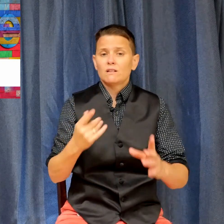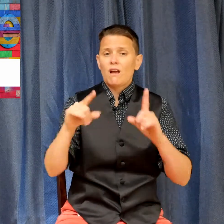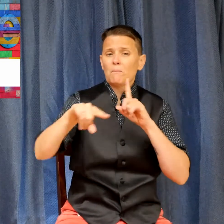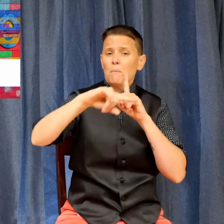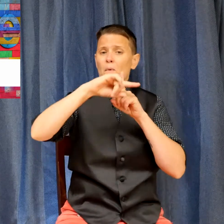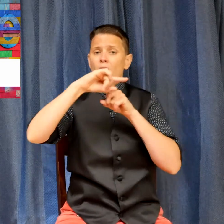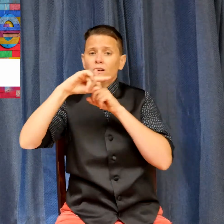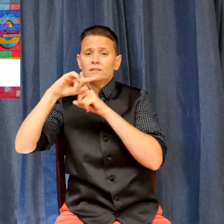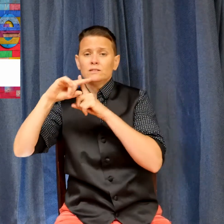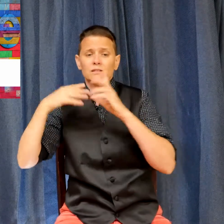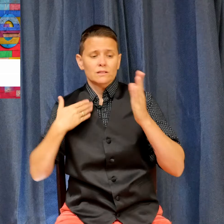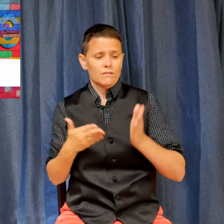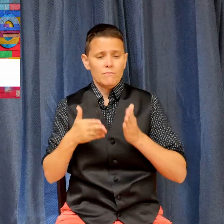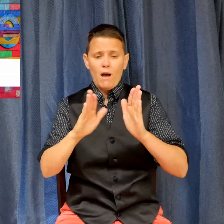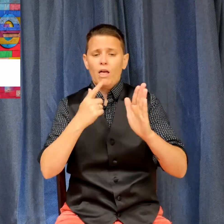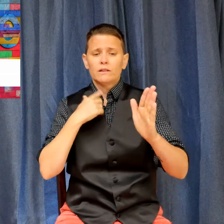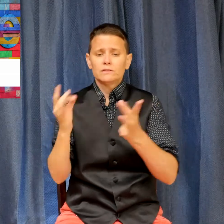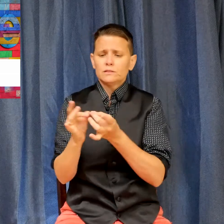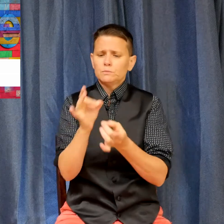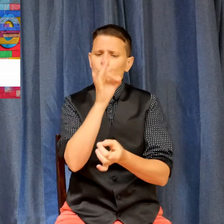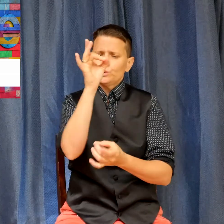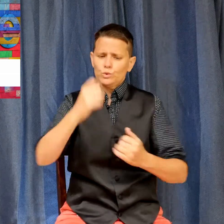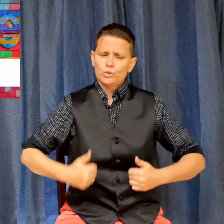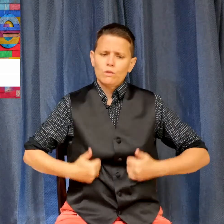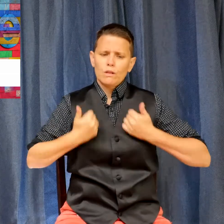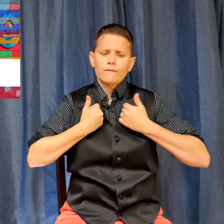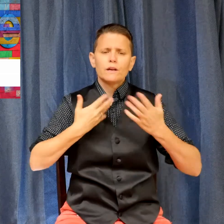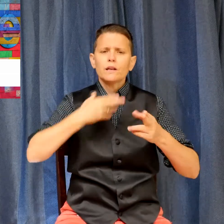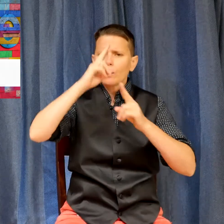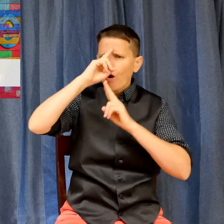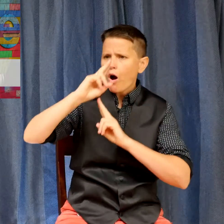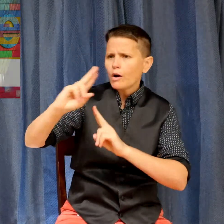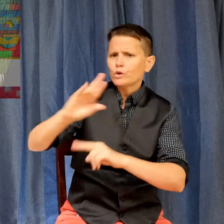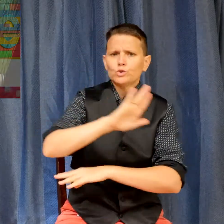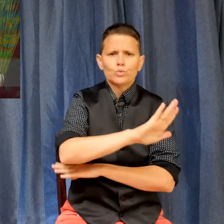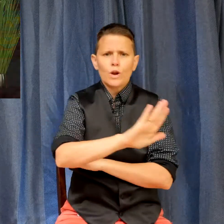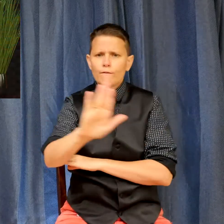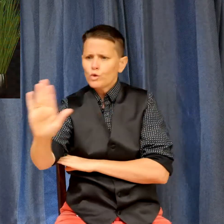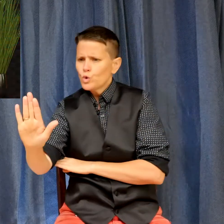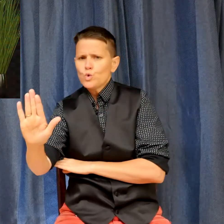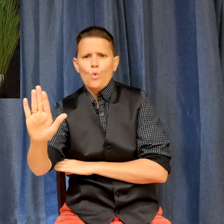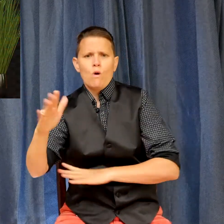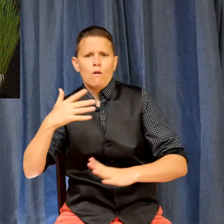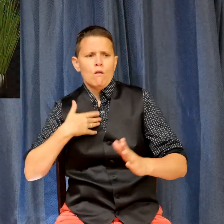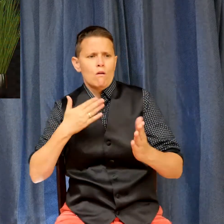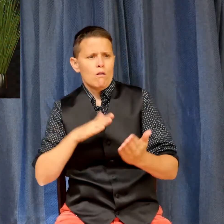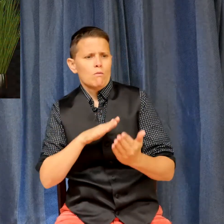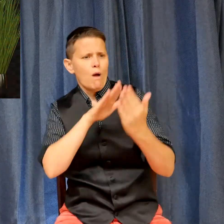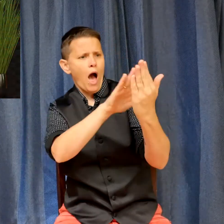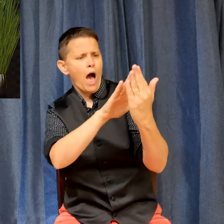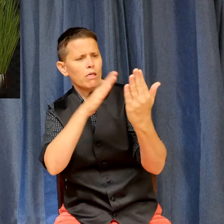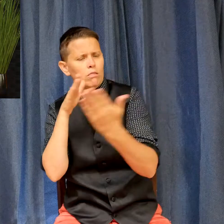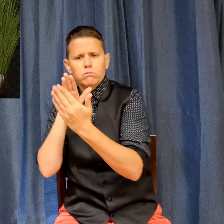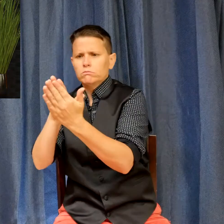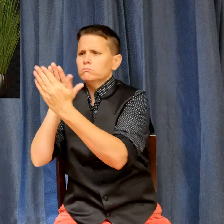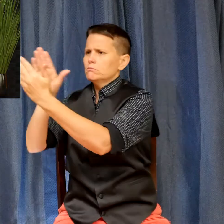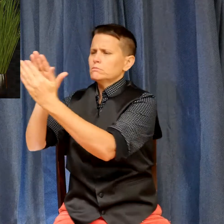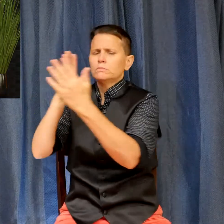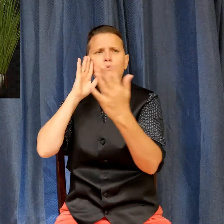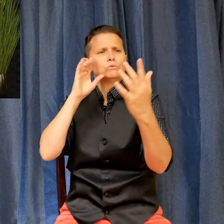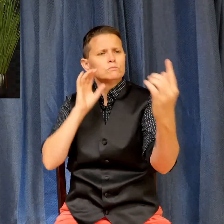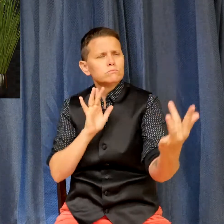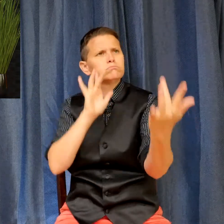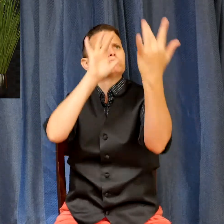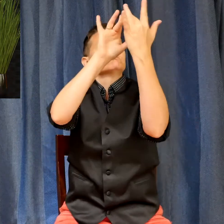path. It is a positive path for spiritual living that honors all paths to God. That wherever you are on your